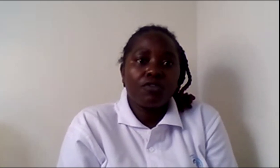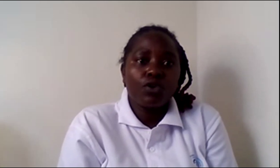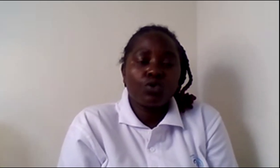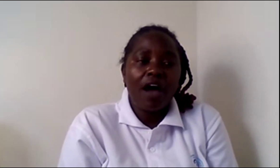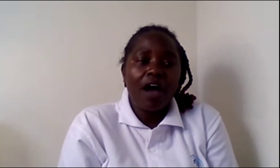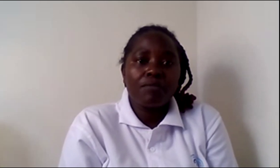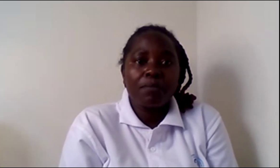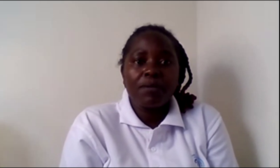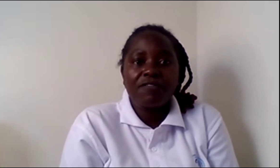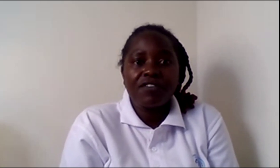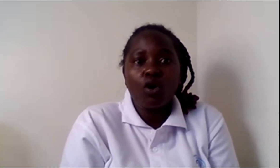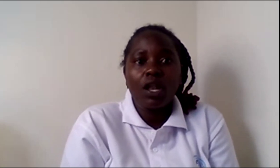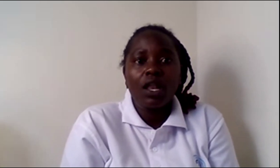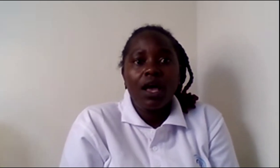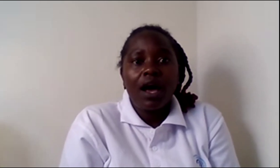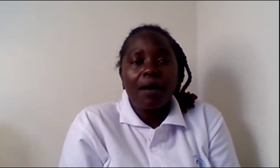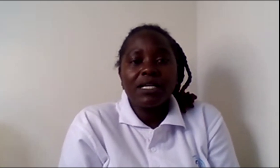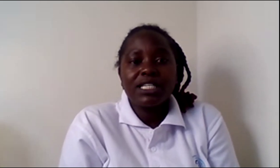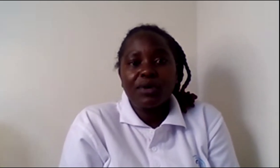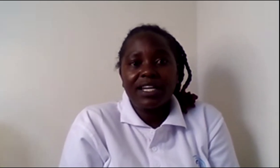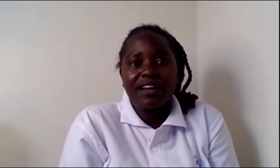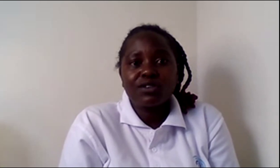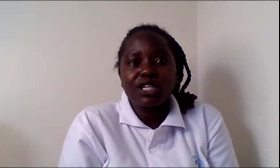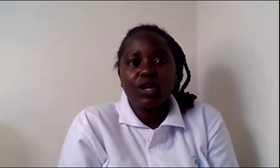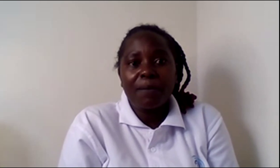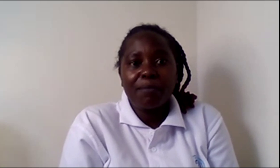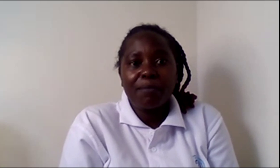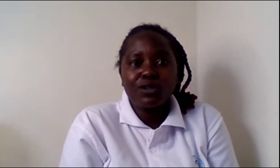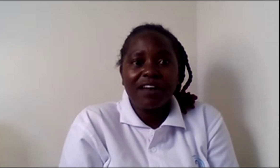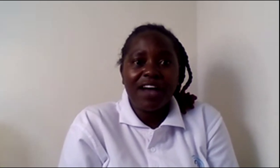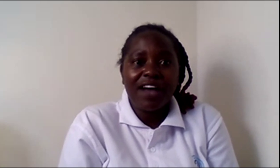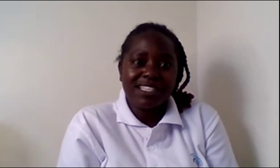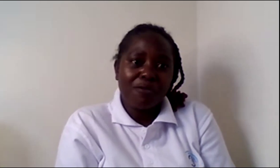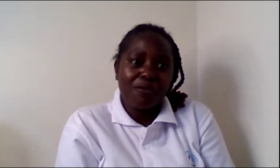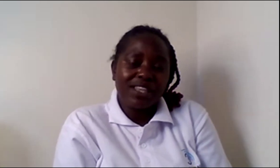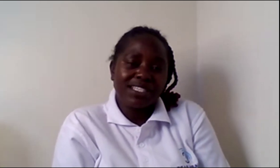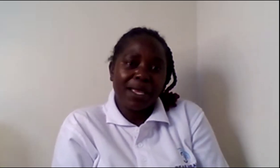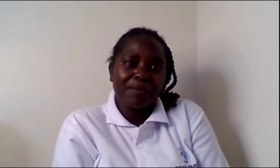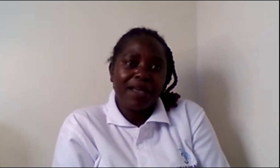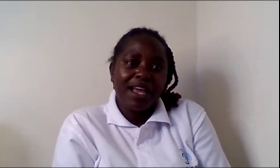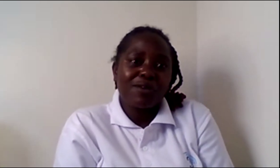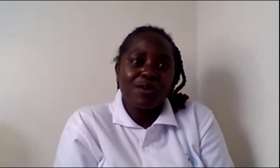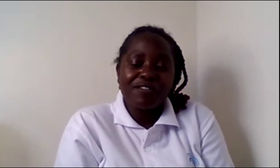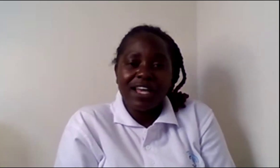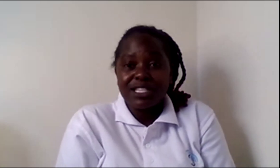you to have maybe physical meeting with the deaf so that you can be able to advise them on the same. I don't know if that is